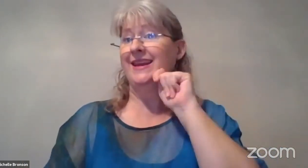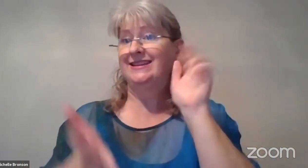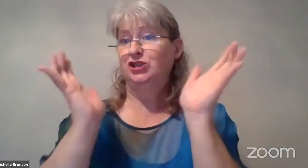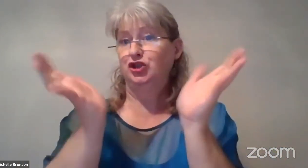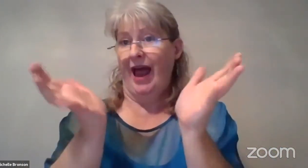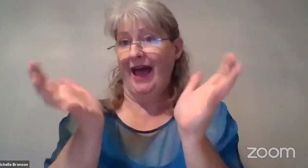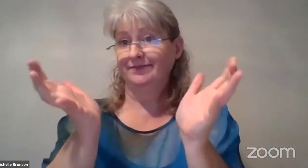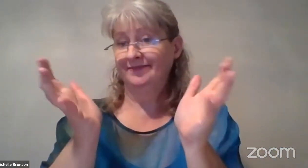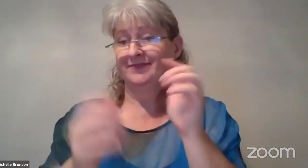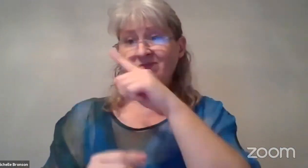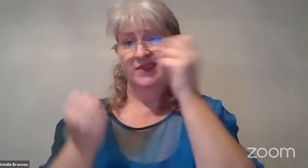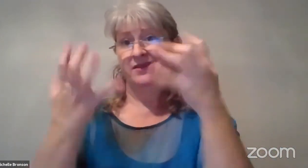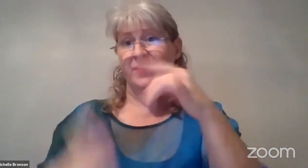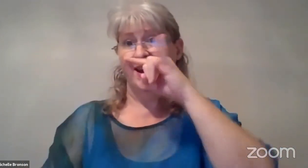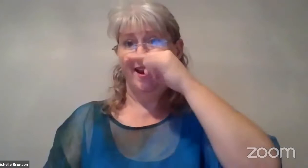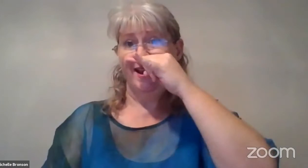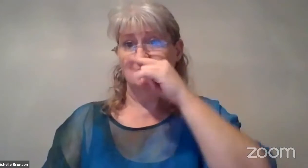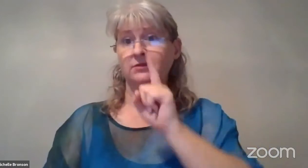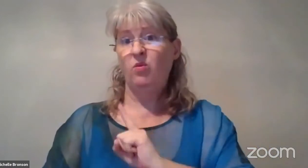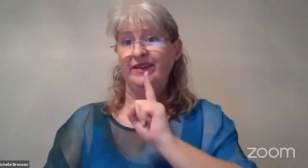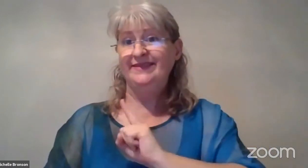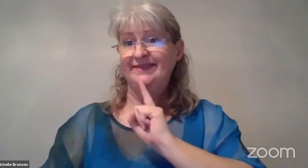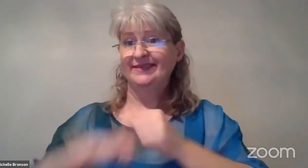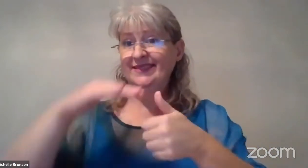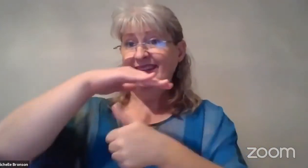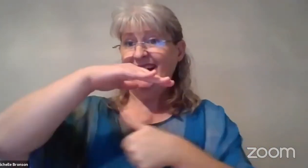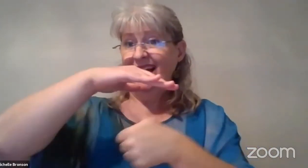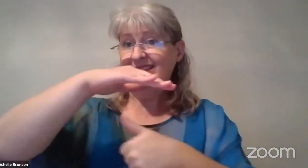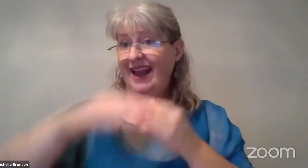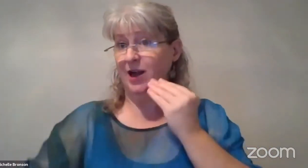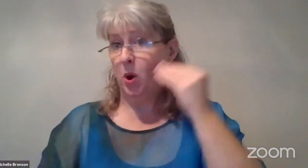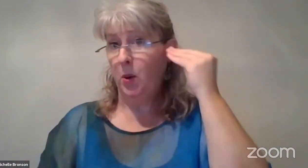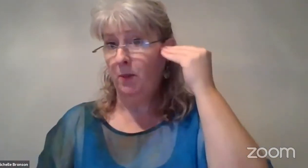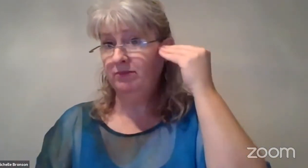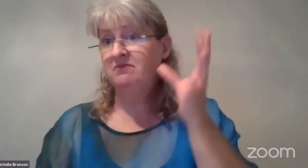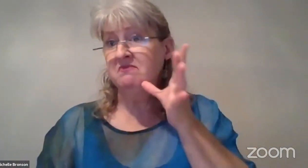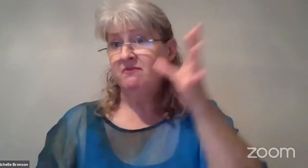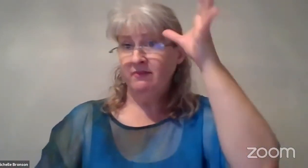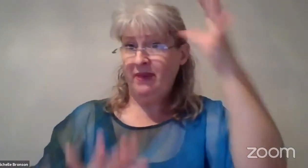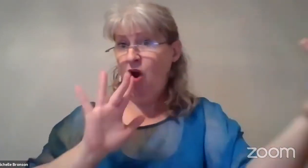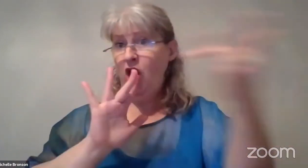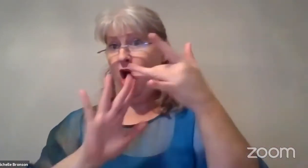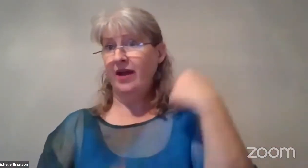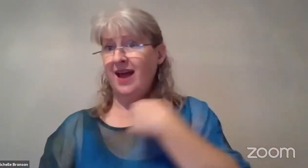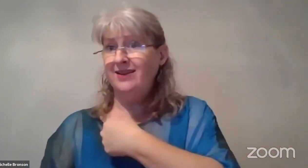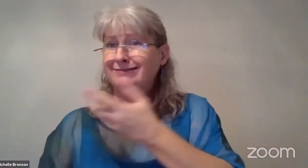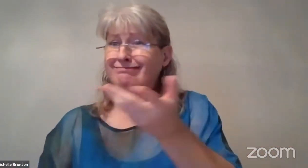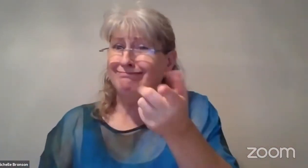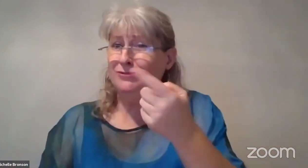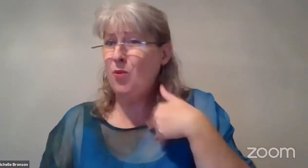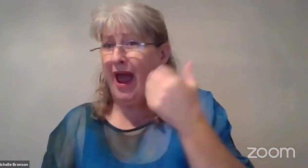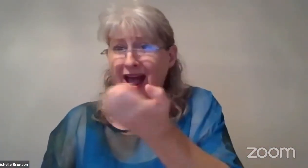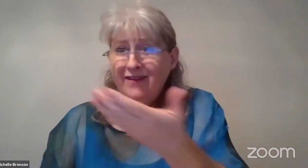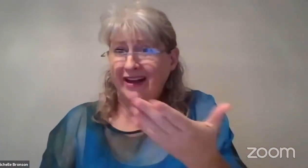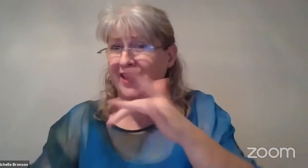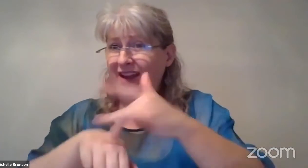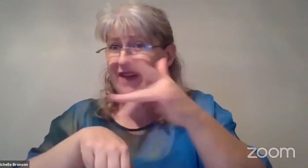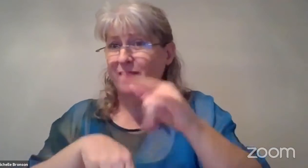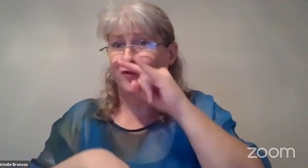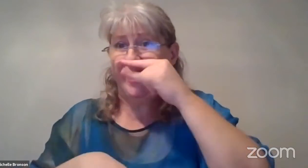the tweens and teens chat because kids are isolated, they're lonely, they're at home, and parents are reaching out to